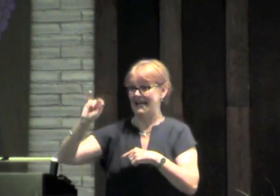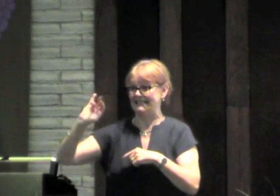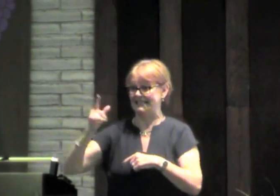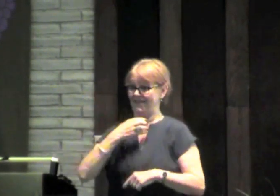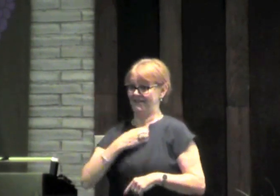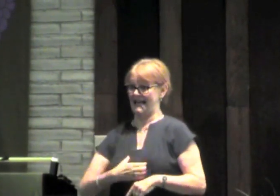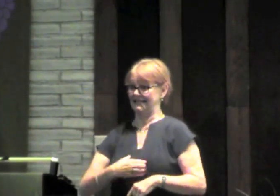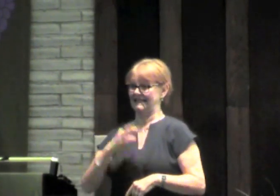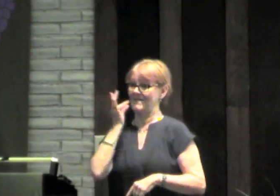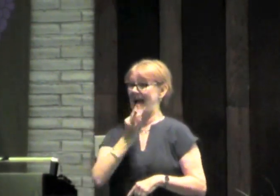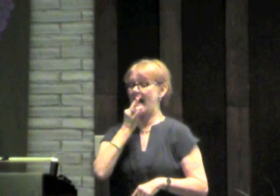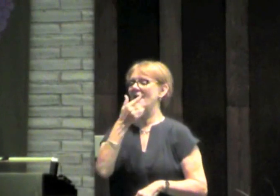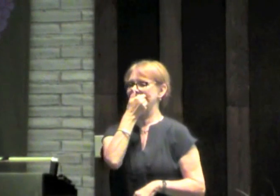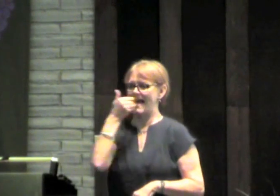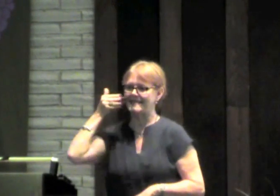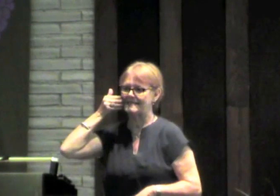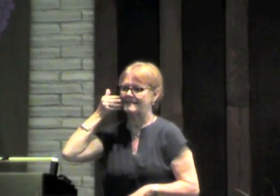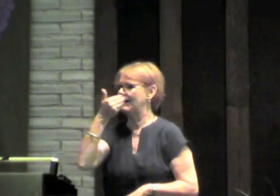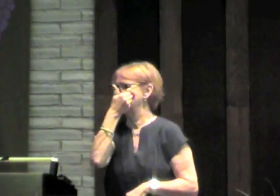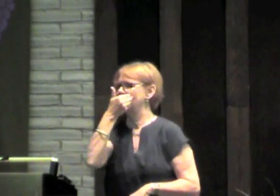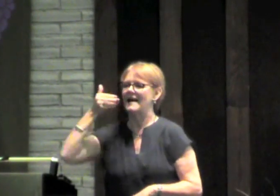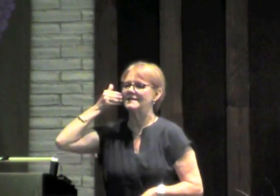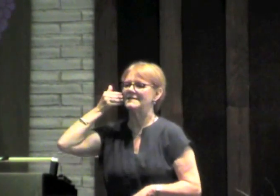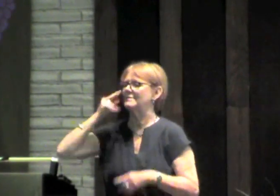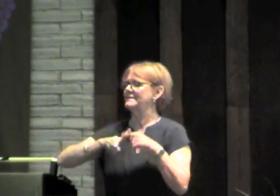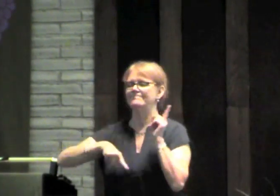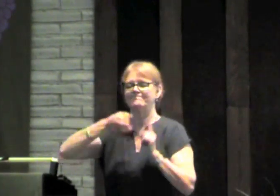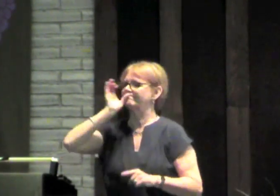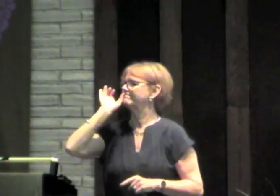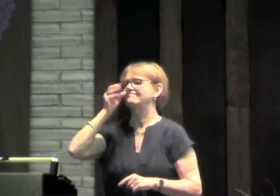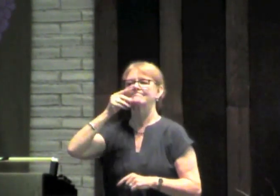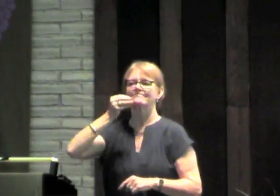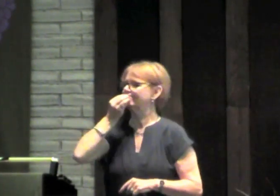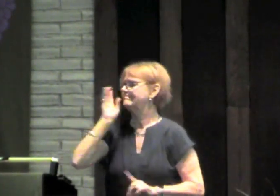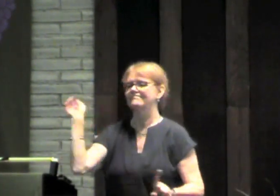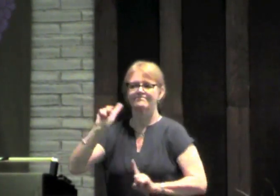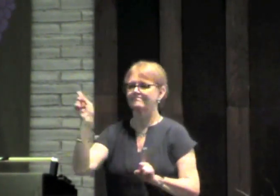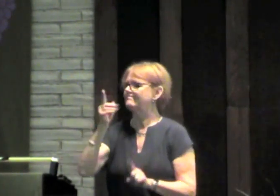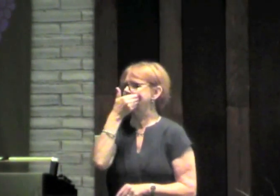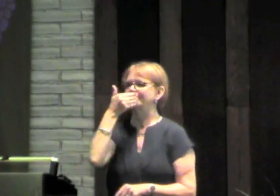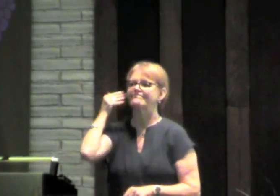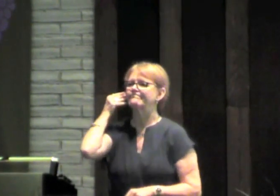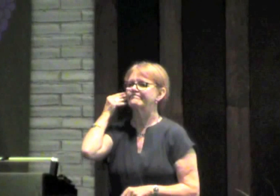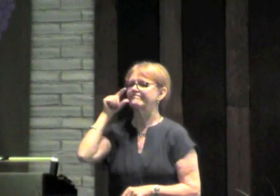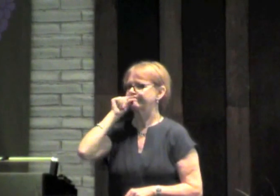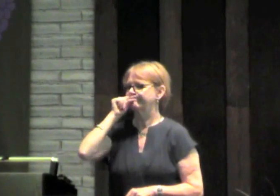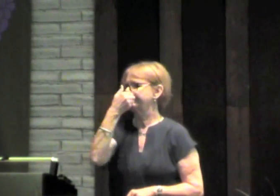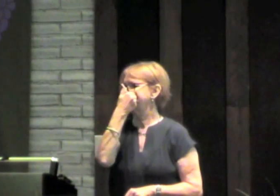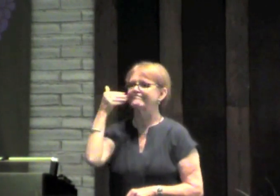and 40 nights for fasting. We sign this. They sign it like napkin, kind of from side to side, where they're not allowed to eat or drink. It's